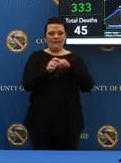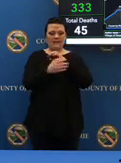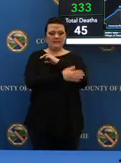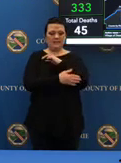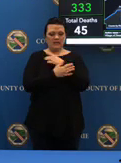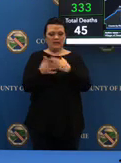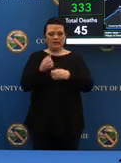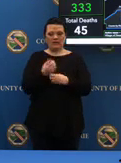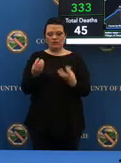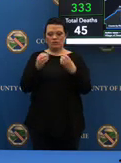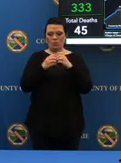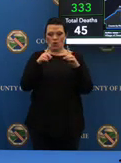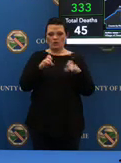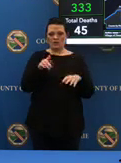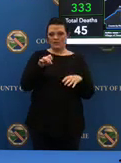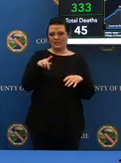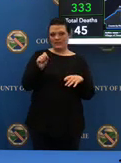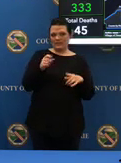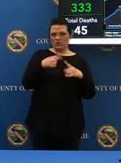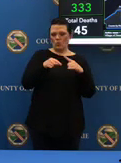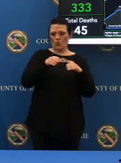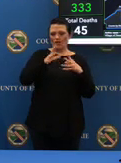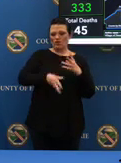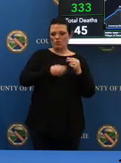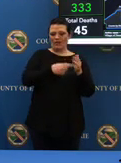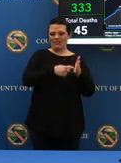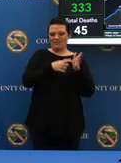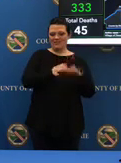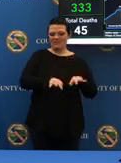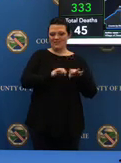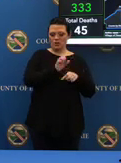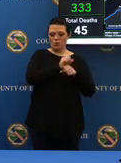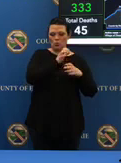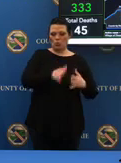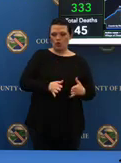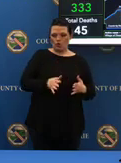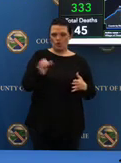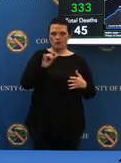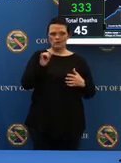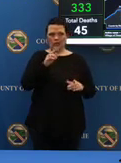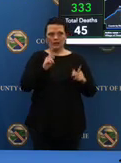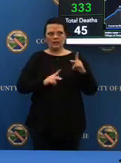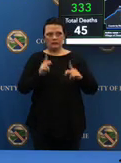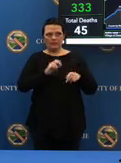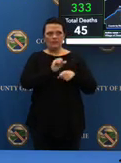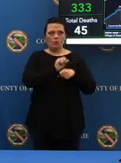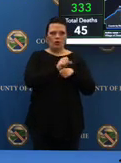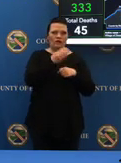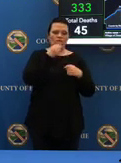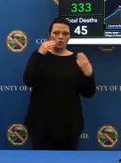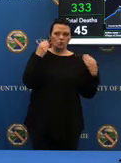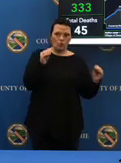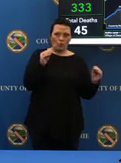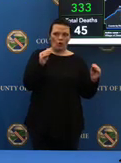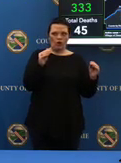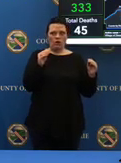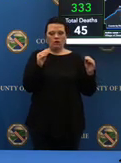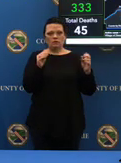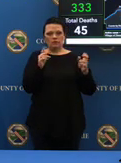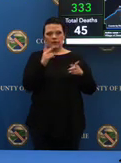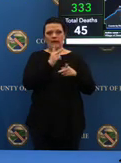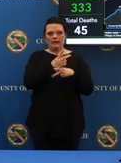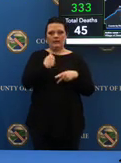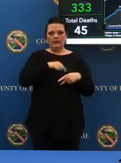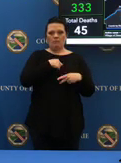gets more testing kits, when do you add those essential workers who are on the front lines, like the people working at the grocery stores who are keeping us